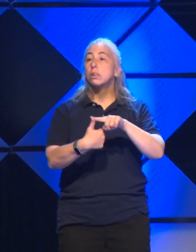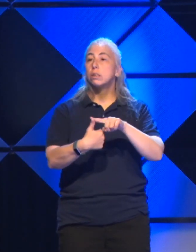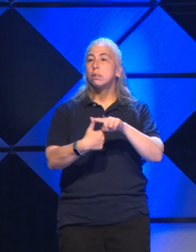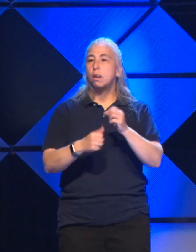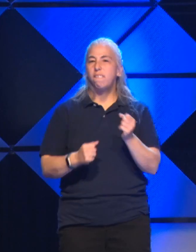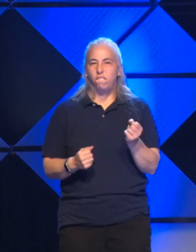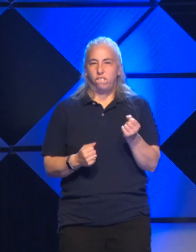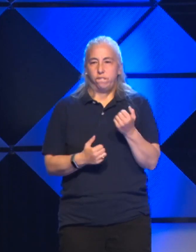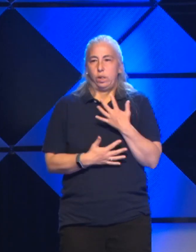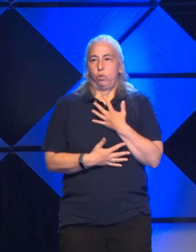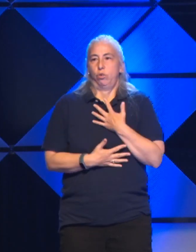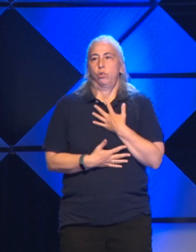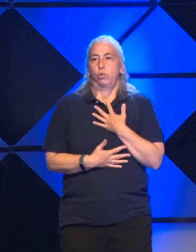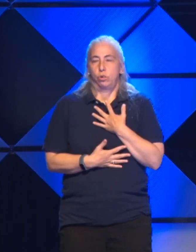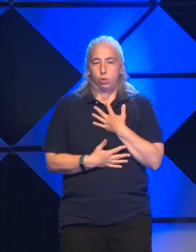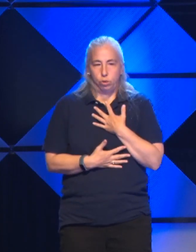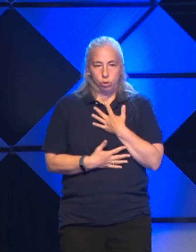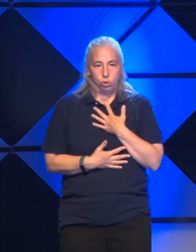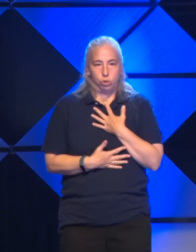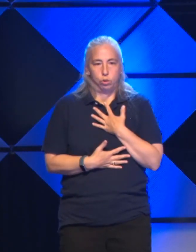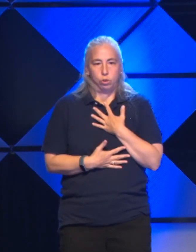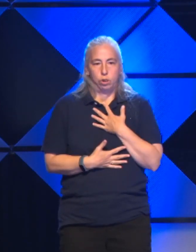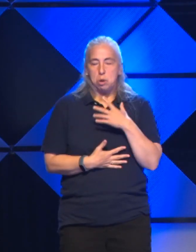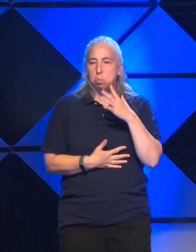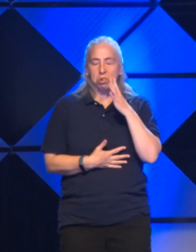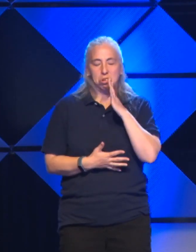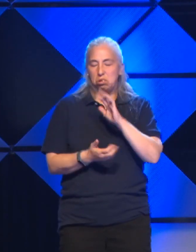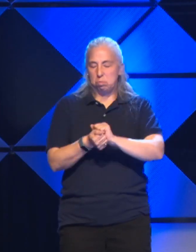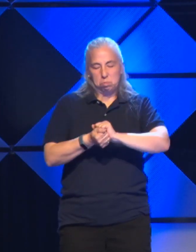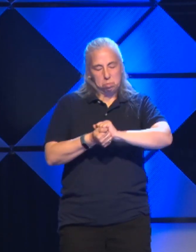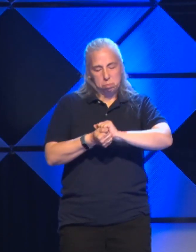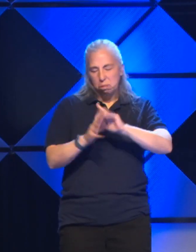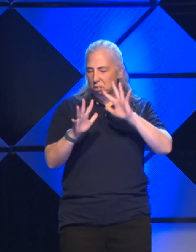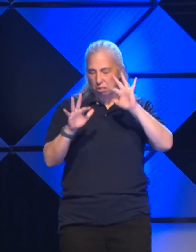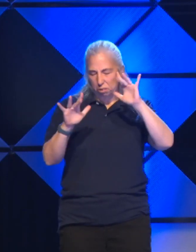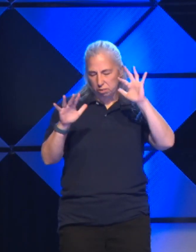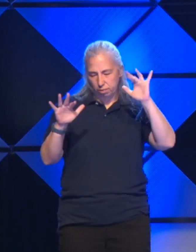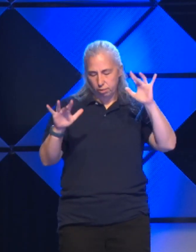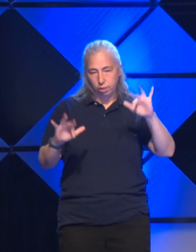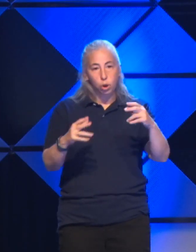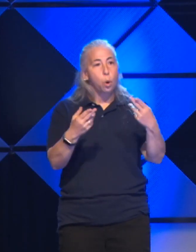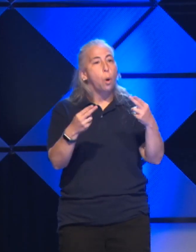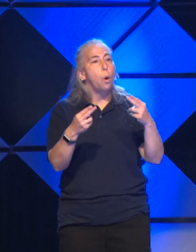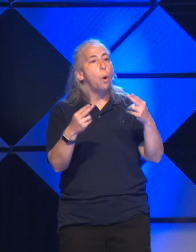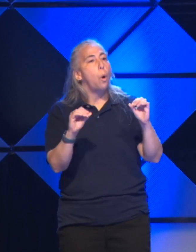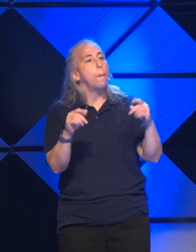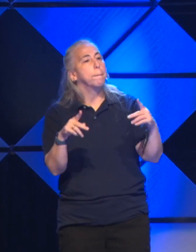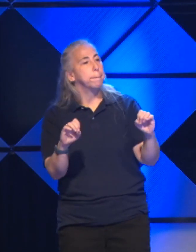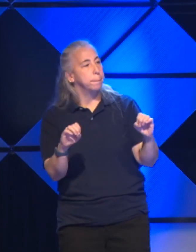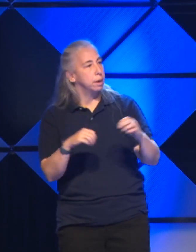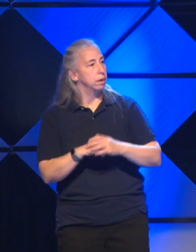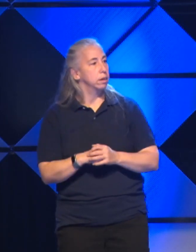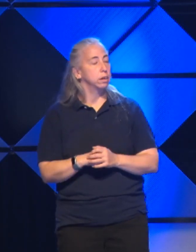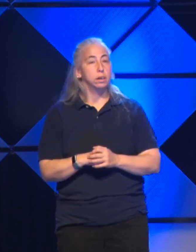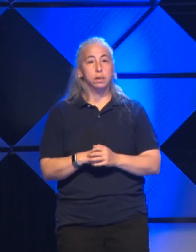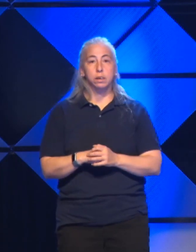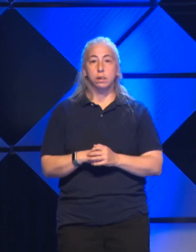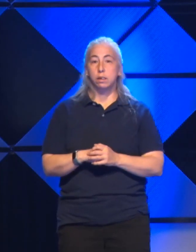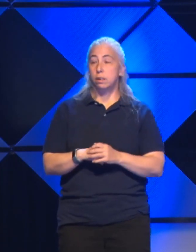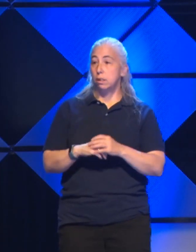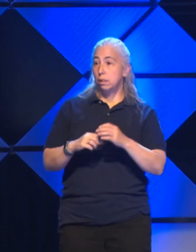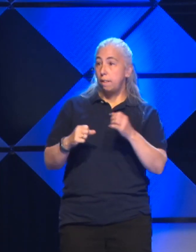Fear will shadow hope in our life. If we let fear will cripple